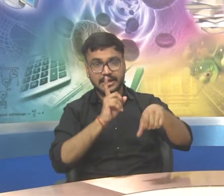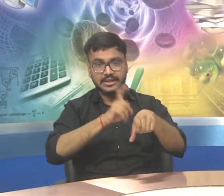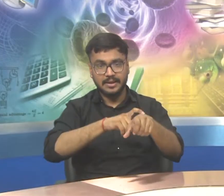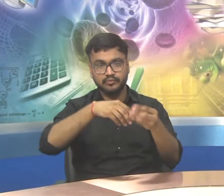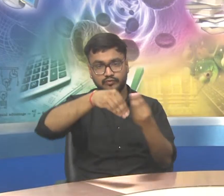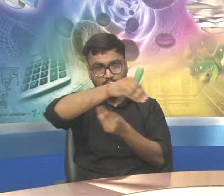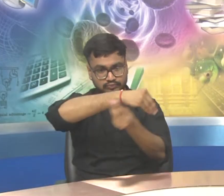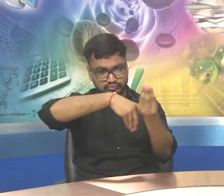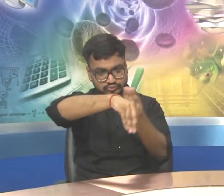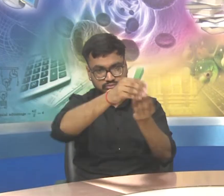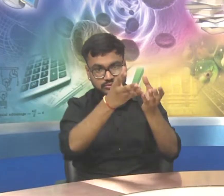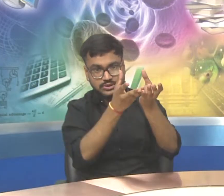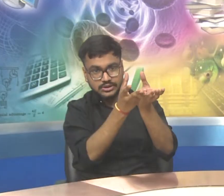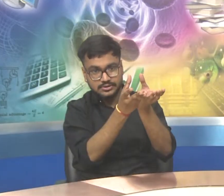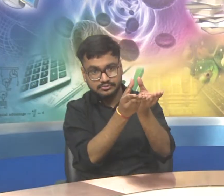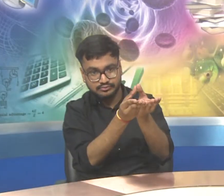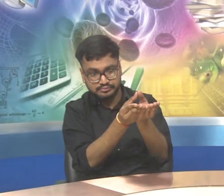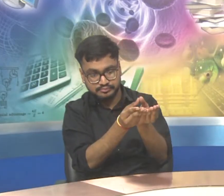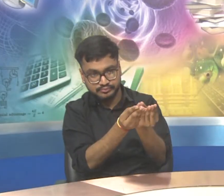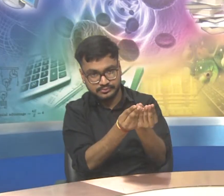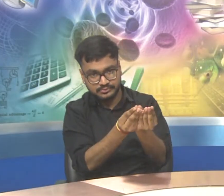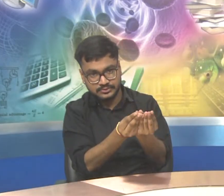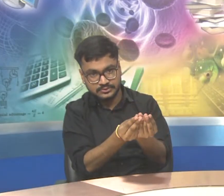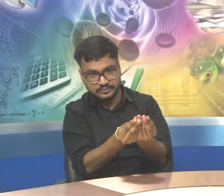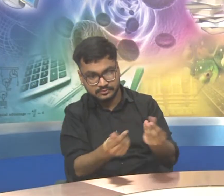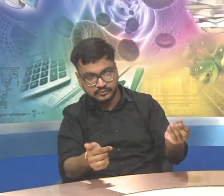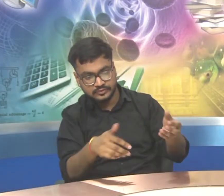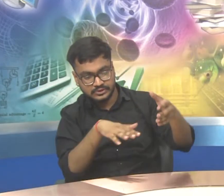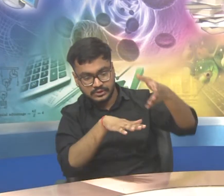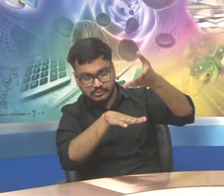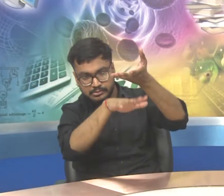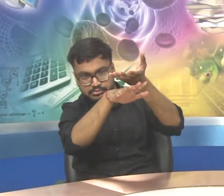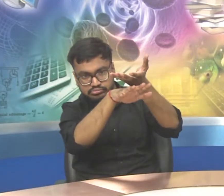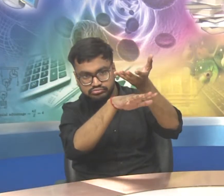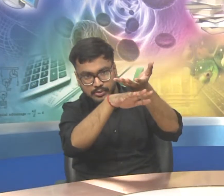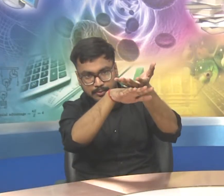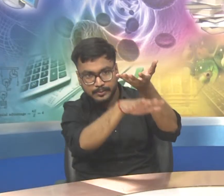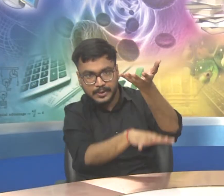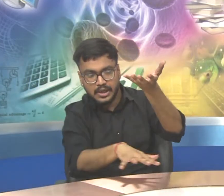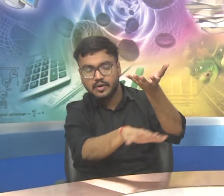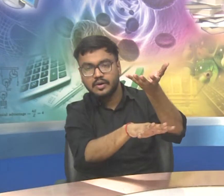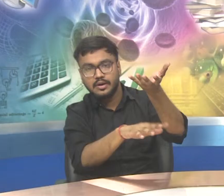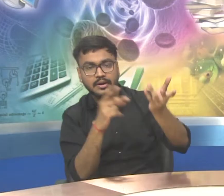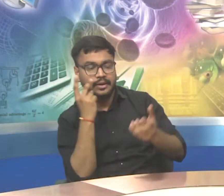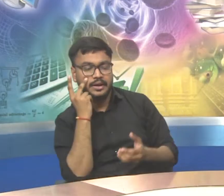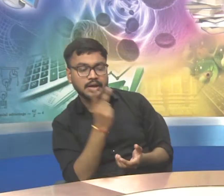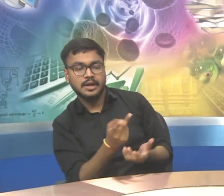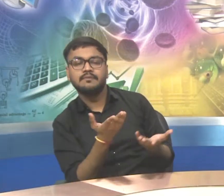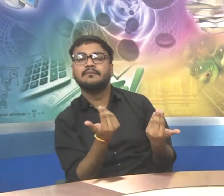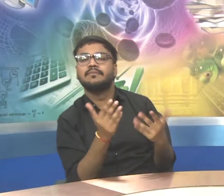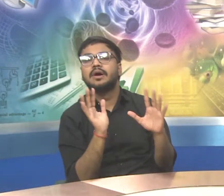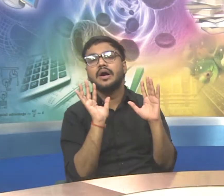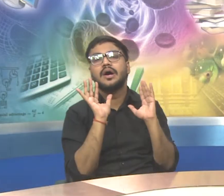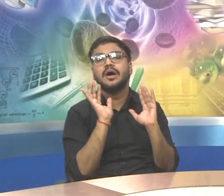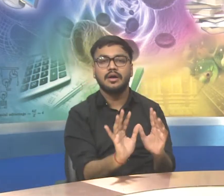And fourth one, after stirring, leave the mixture undisturbed for some time.